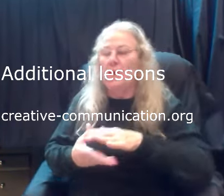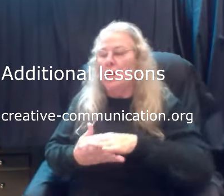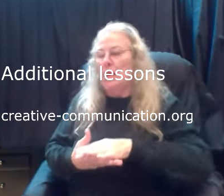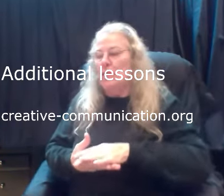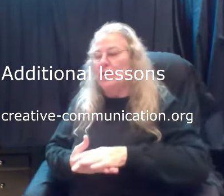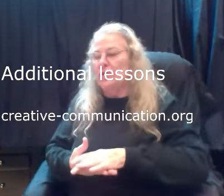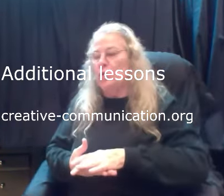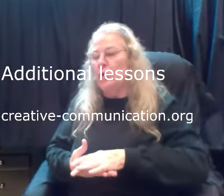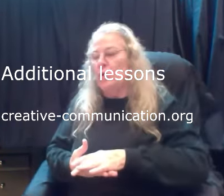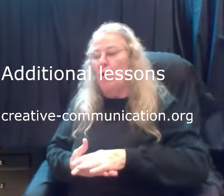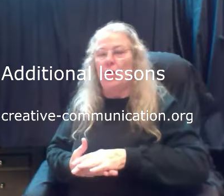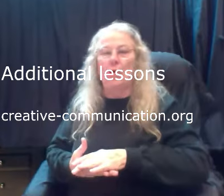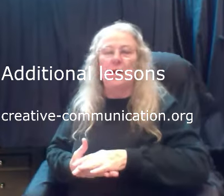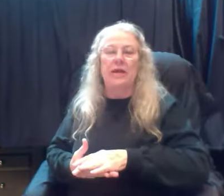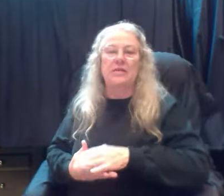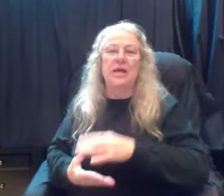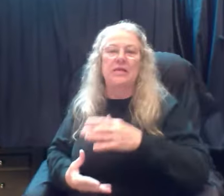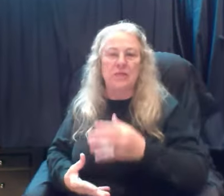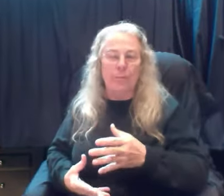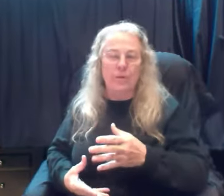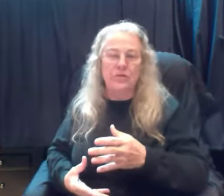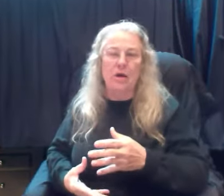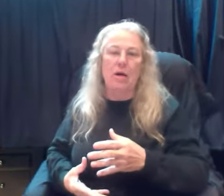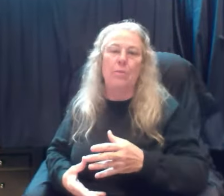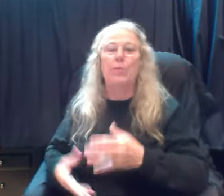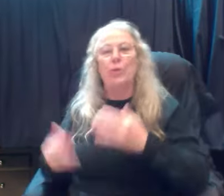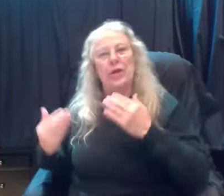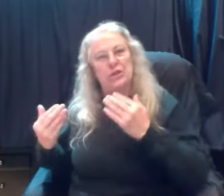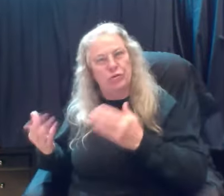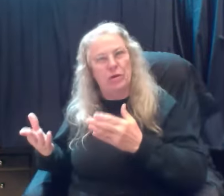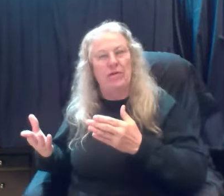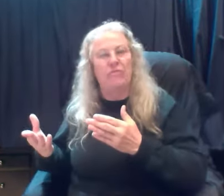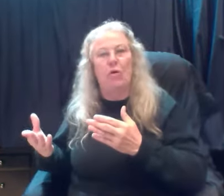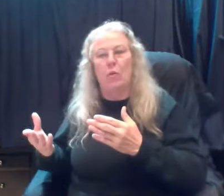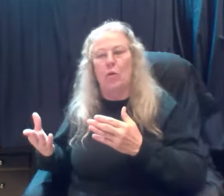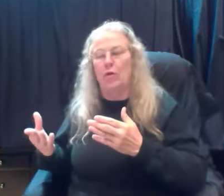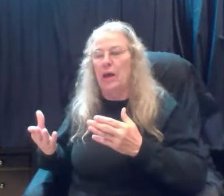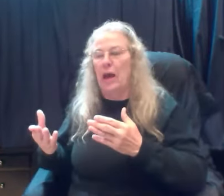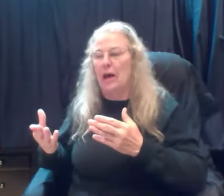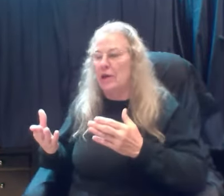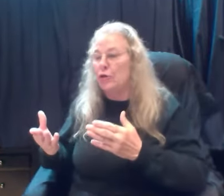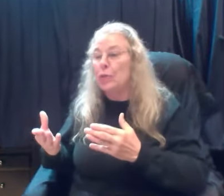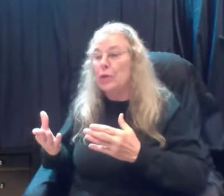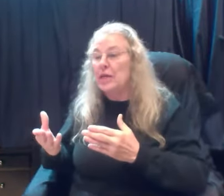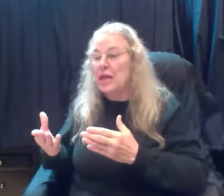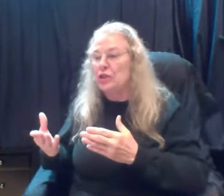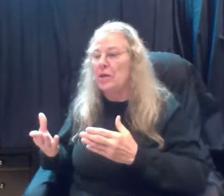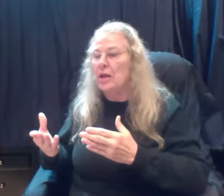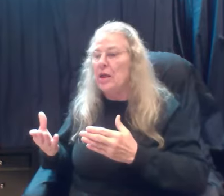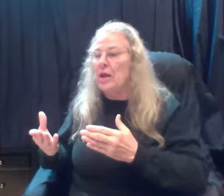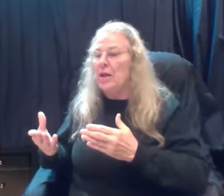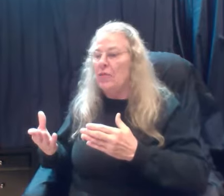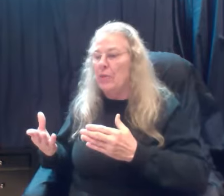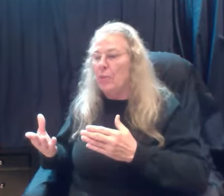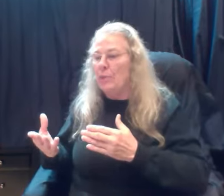This one, although it is a simple song, pretty straightforward interpretation. The problem that